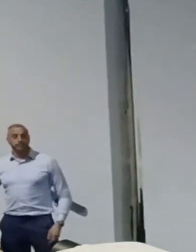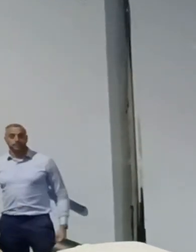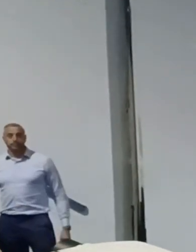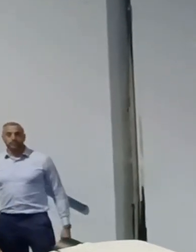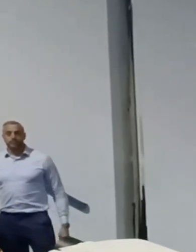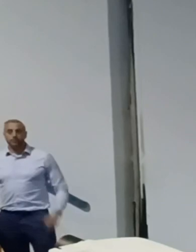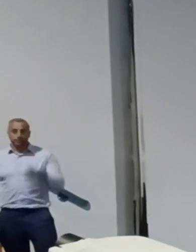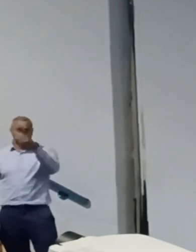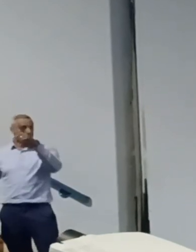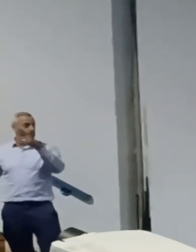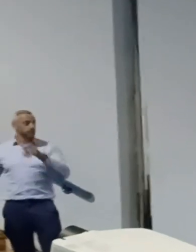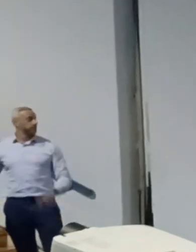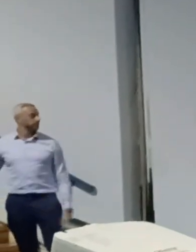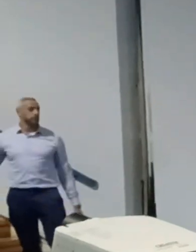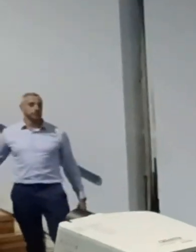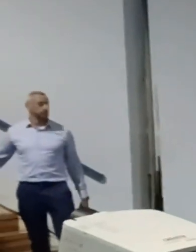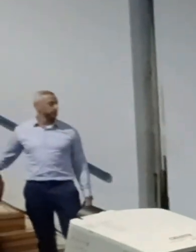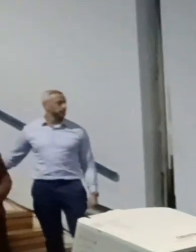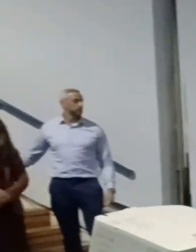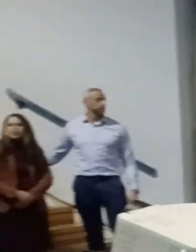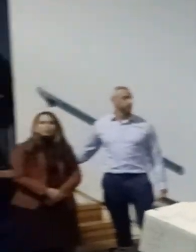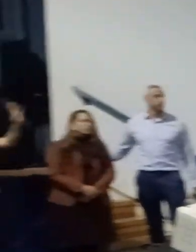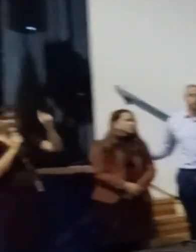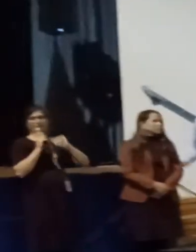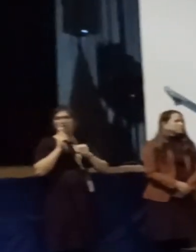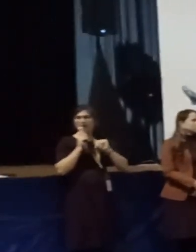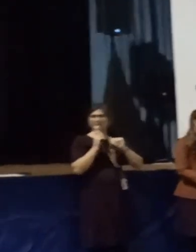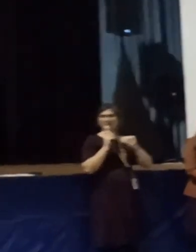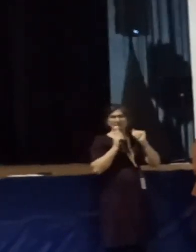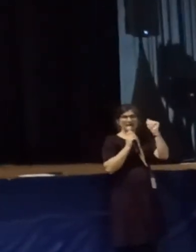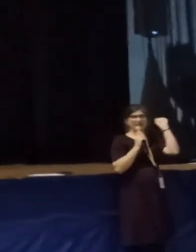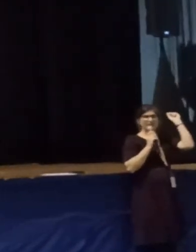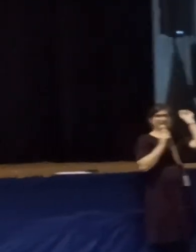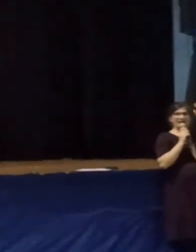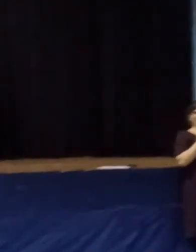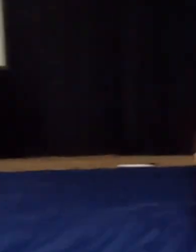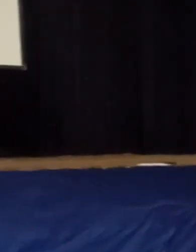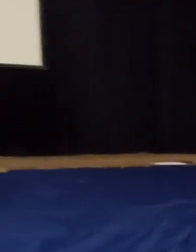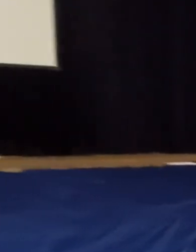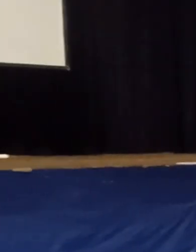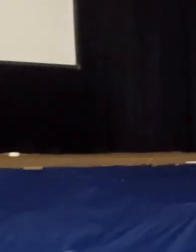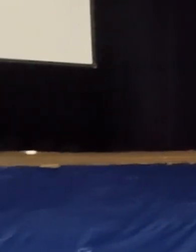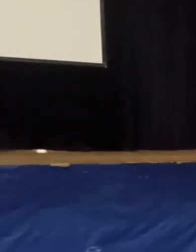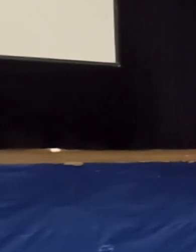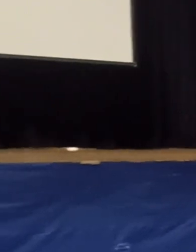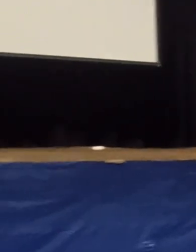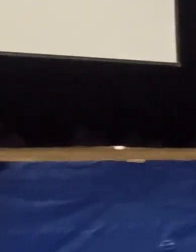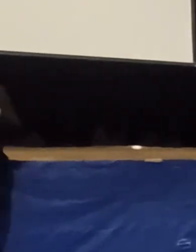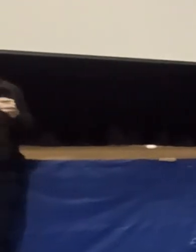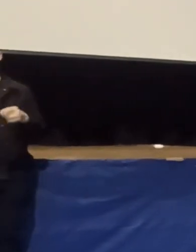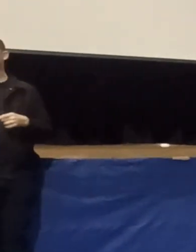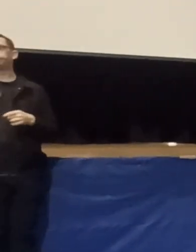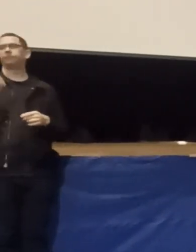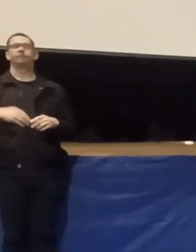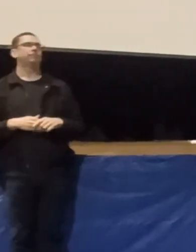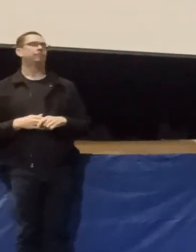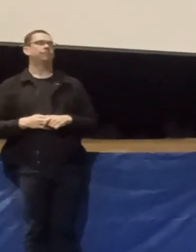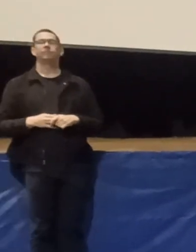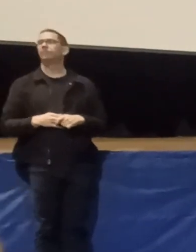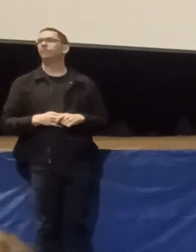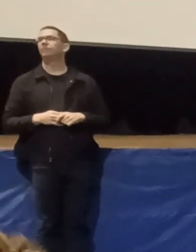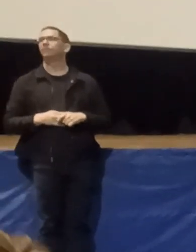or there's one over here, but, well, okay. I think the last comment for this gentleman over here.